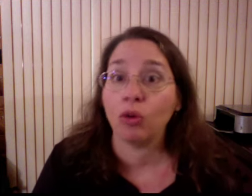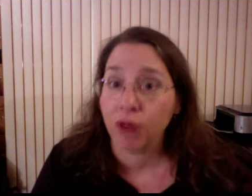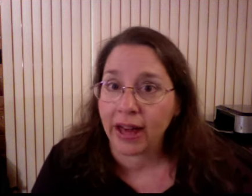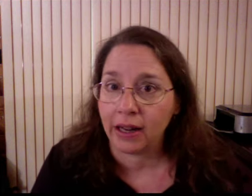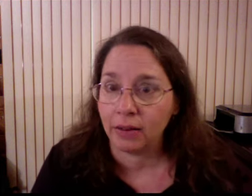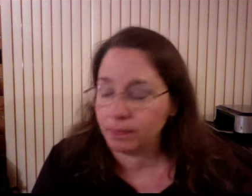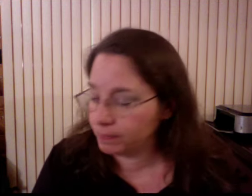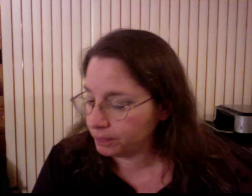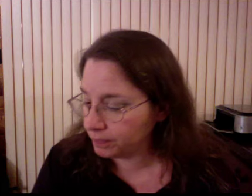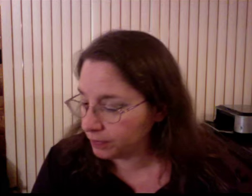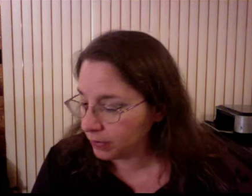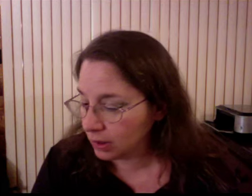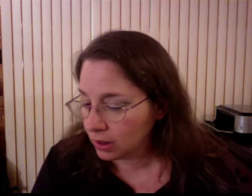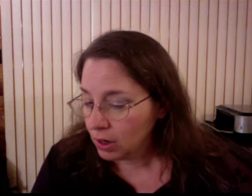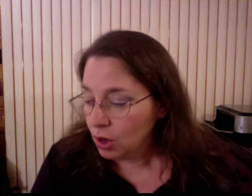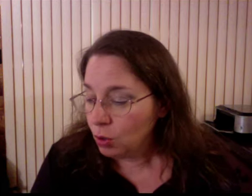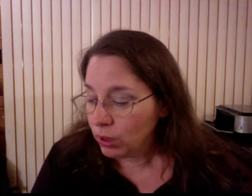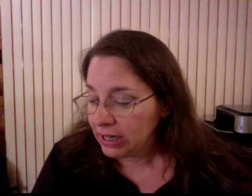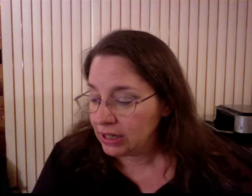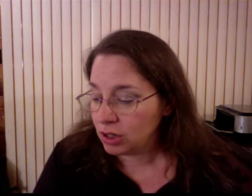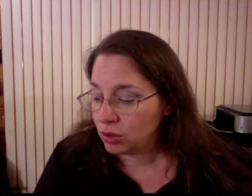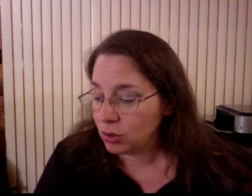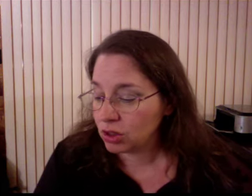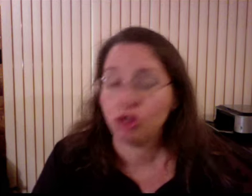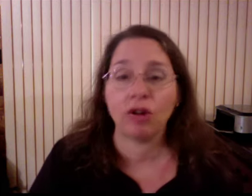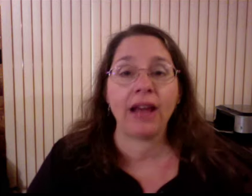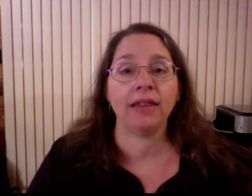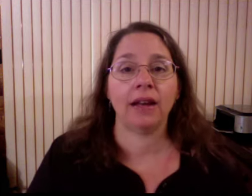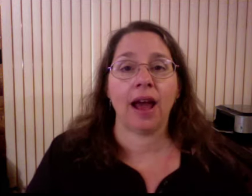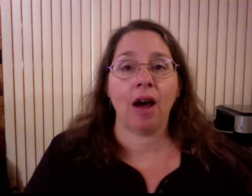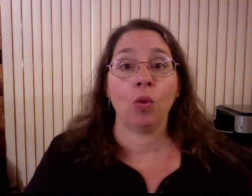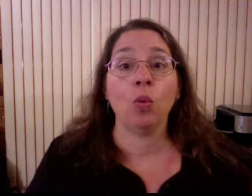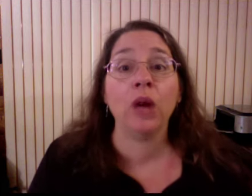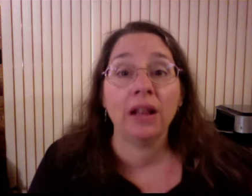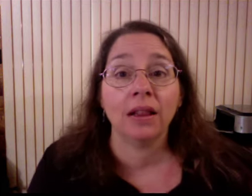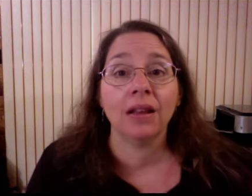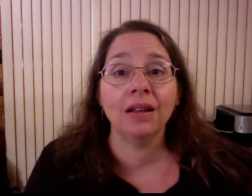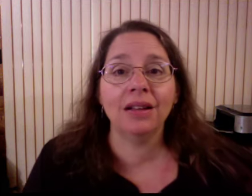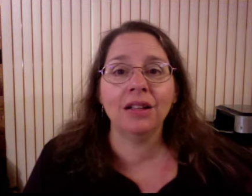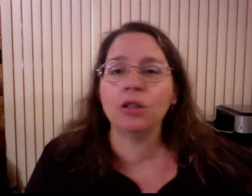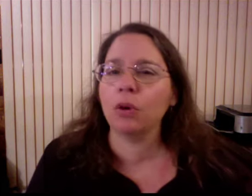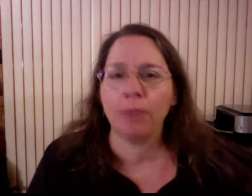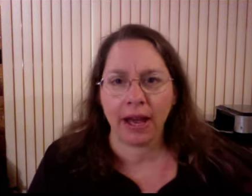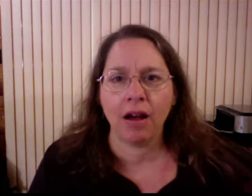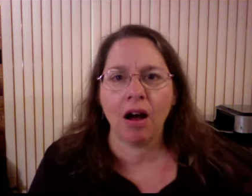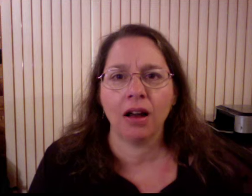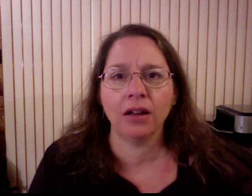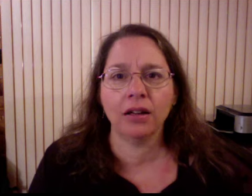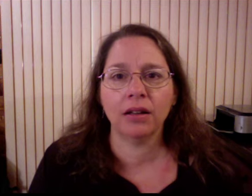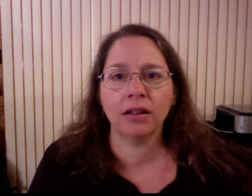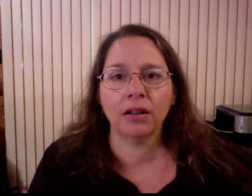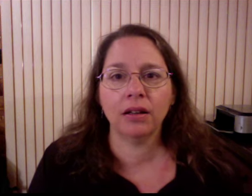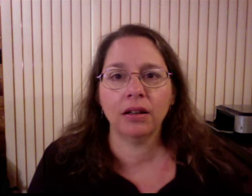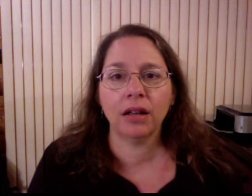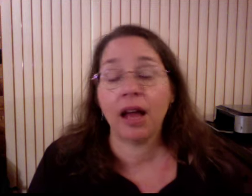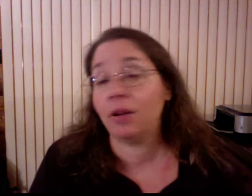already. We need to strengthen our will to obey God and